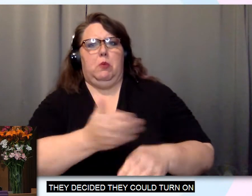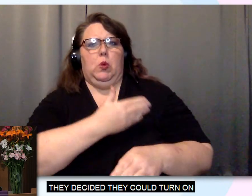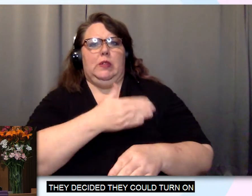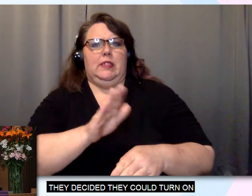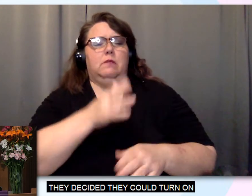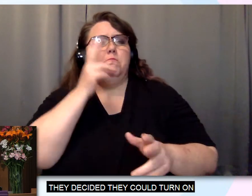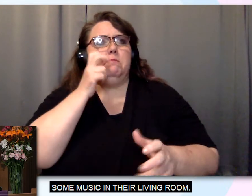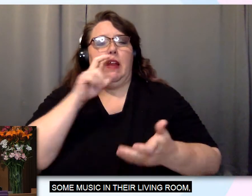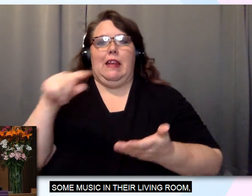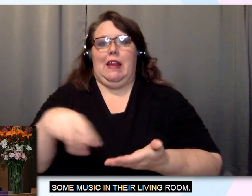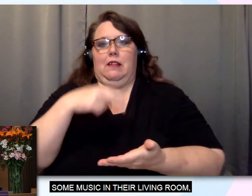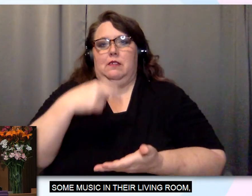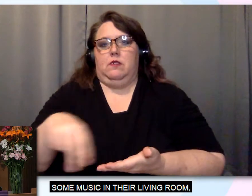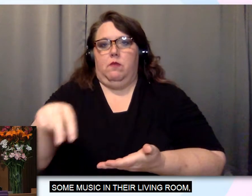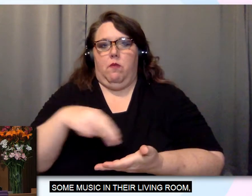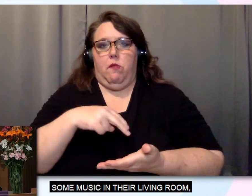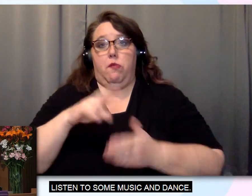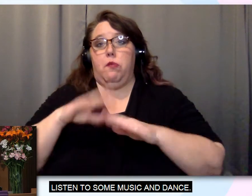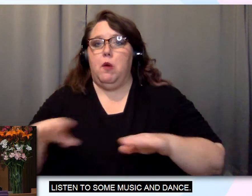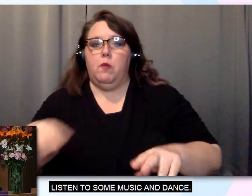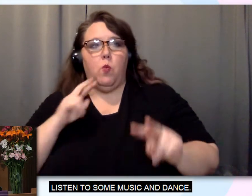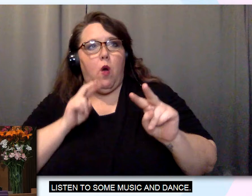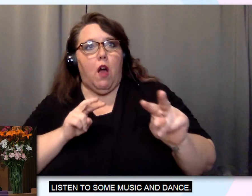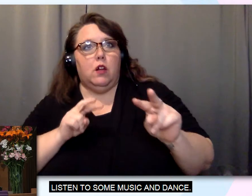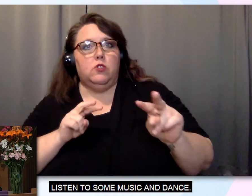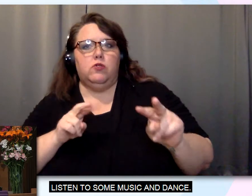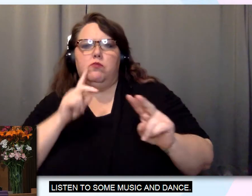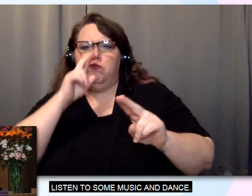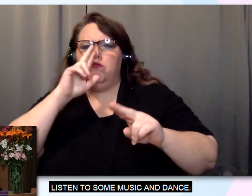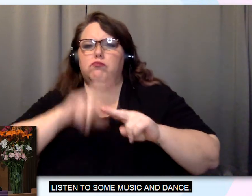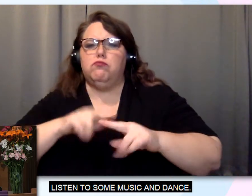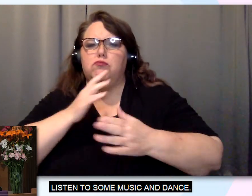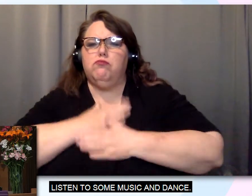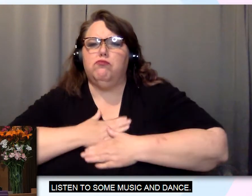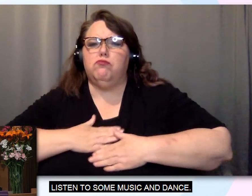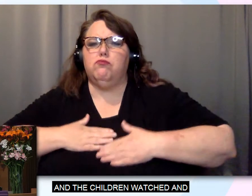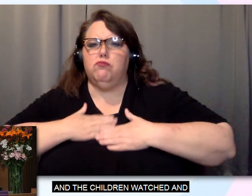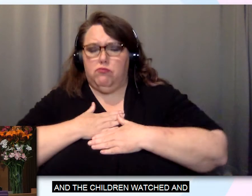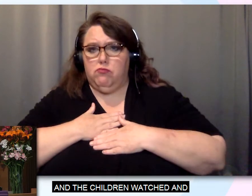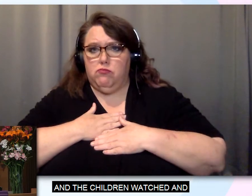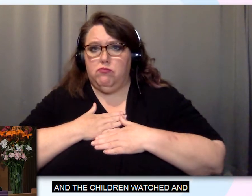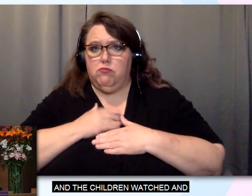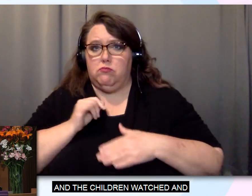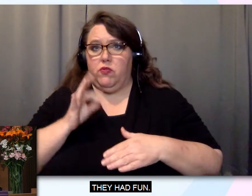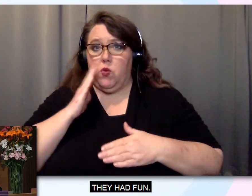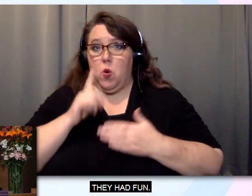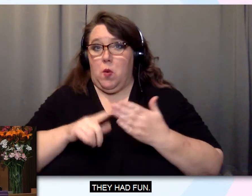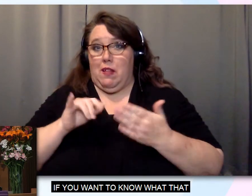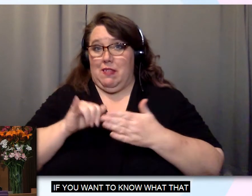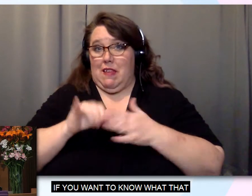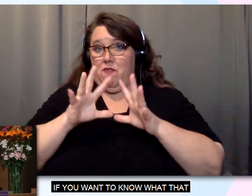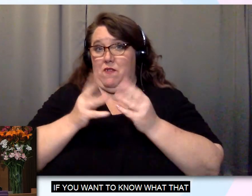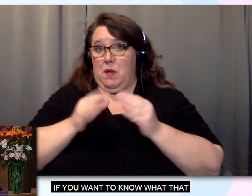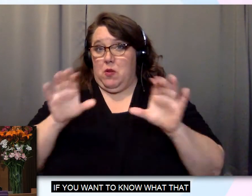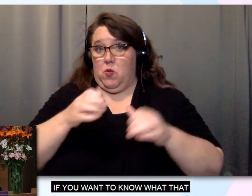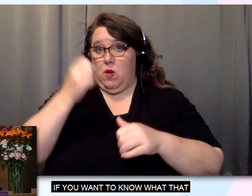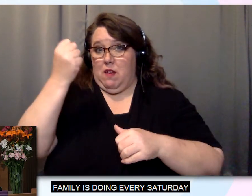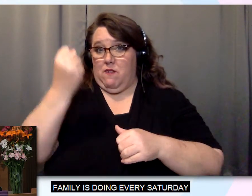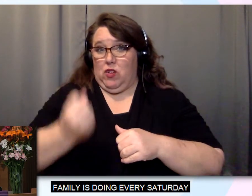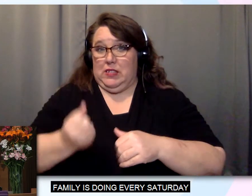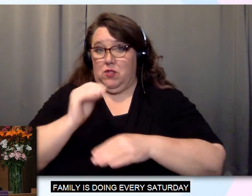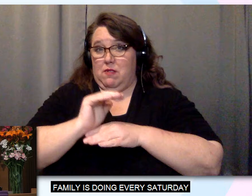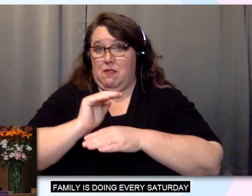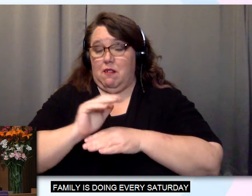living room, listen to some music, and dance. And the children watched and they had fun. If you want to know what that family is doing